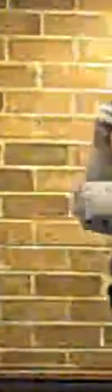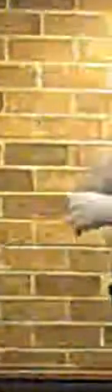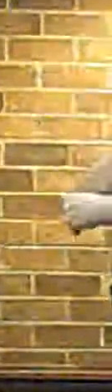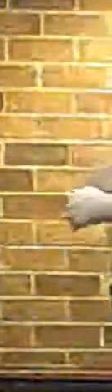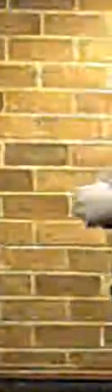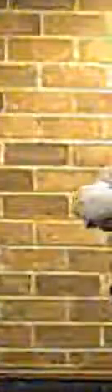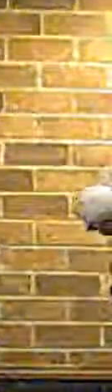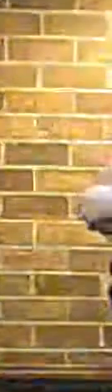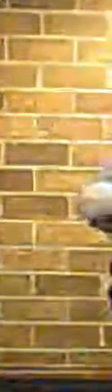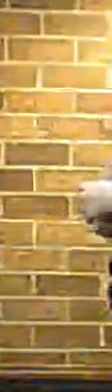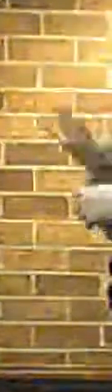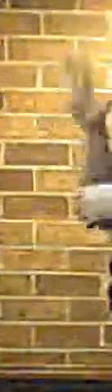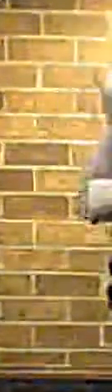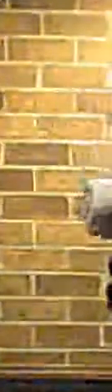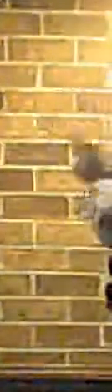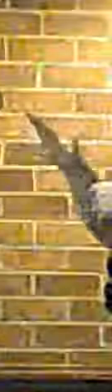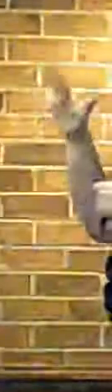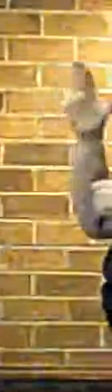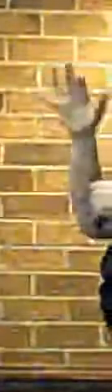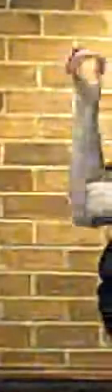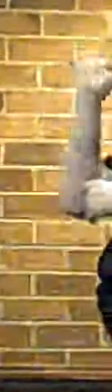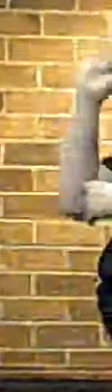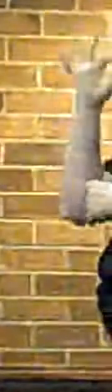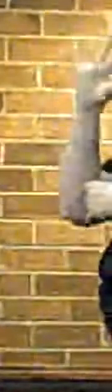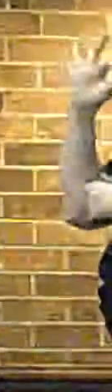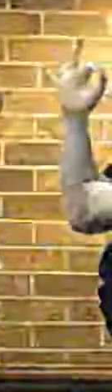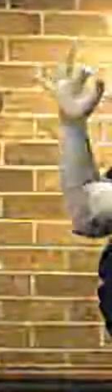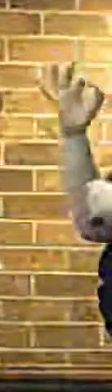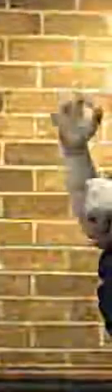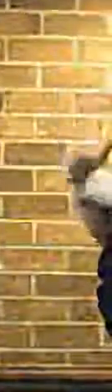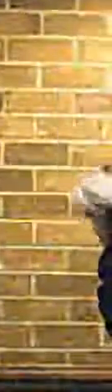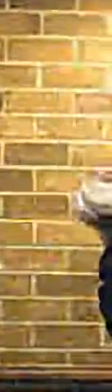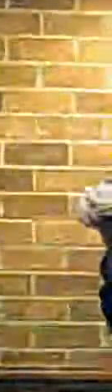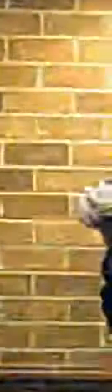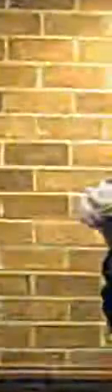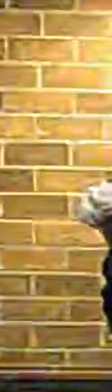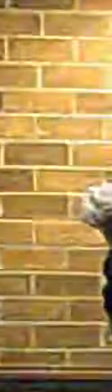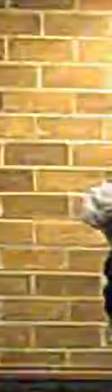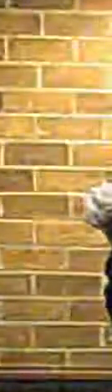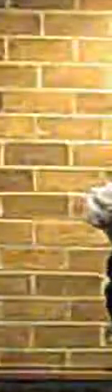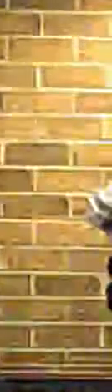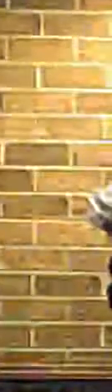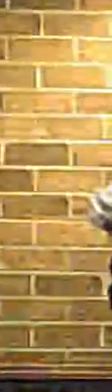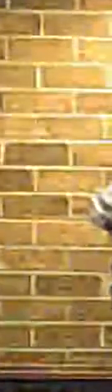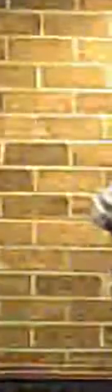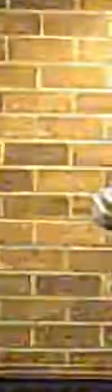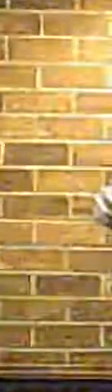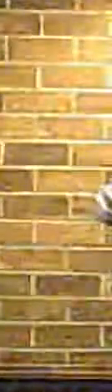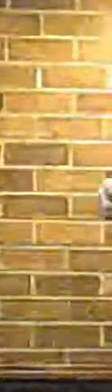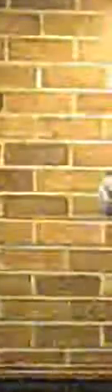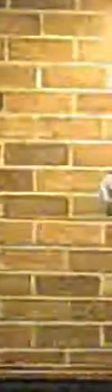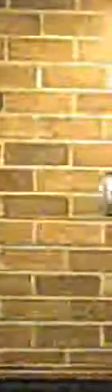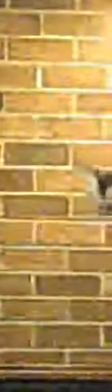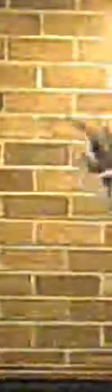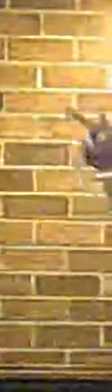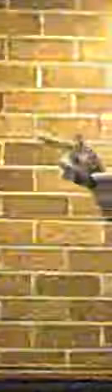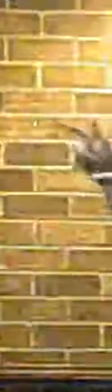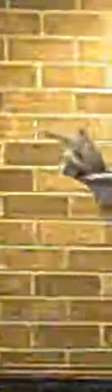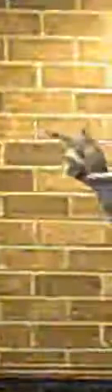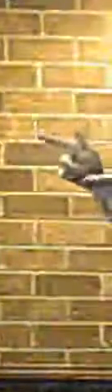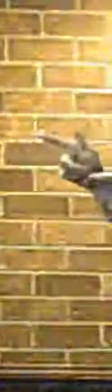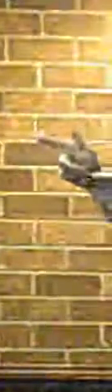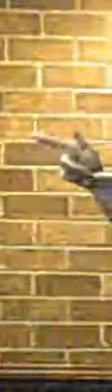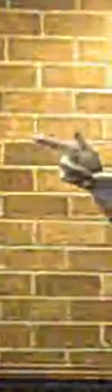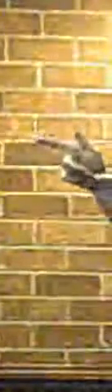Council. And I said to them, well, my own thoughts were, about Cheshire County Council was, that in one of the